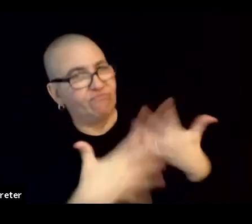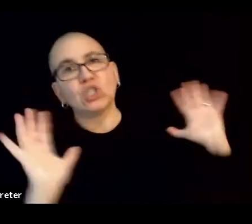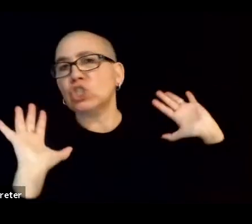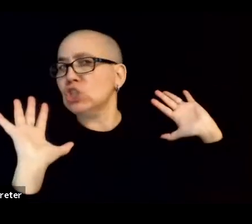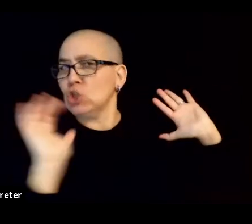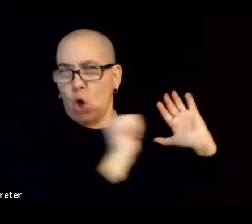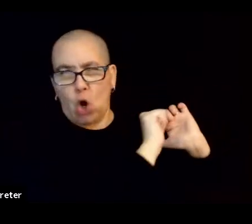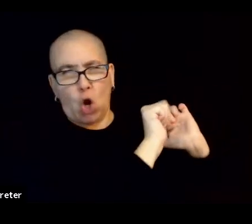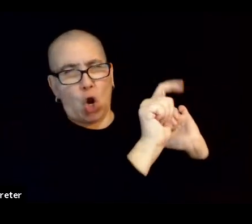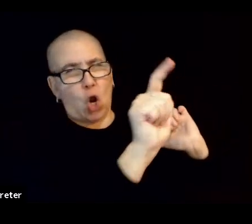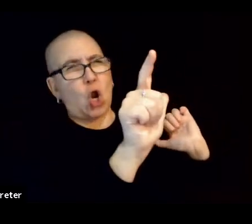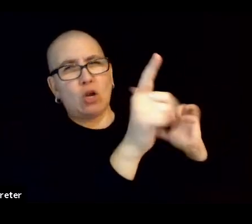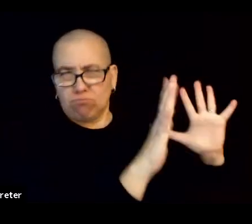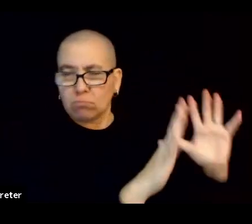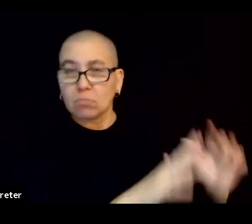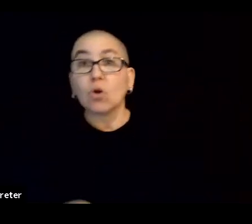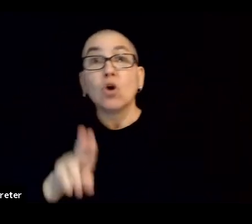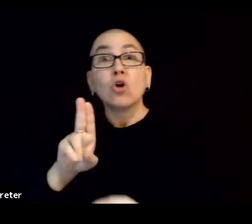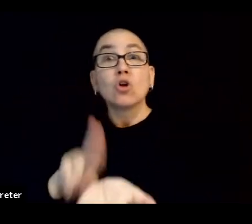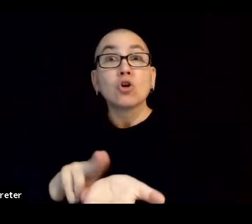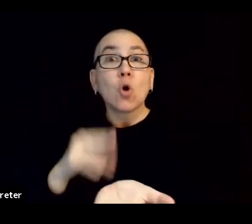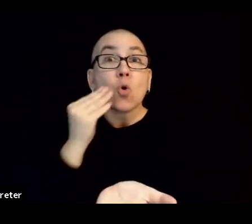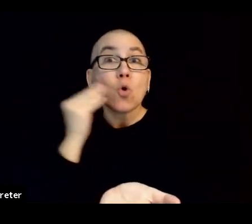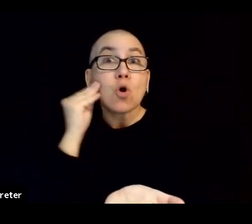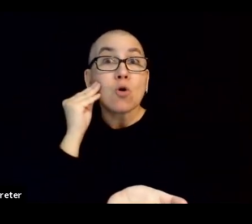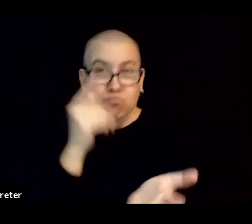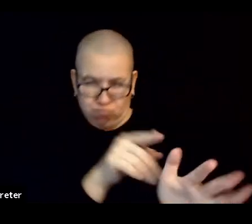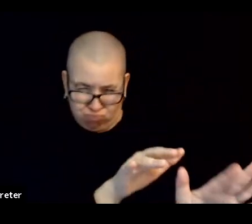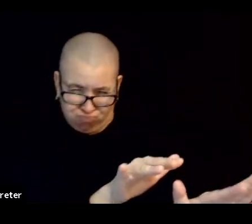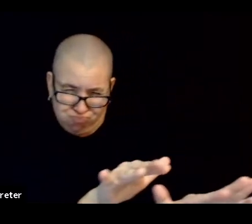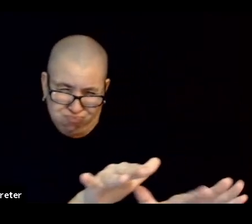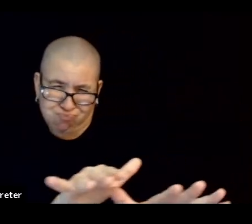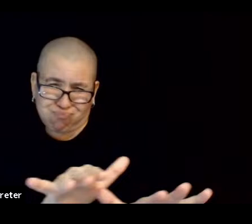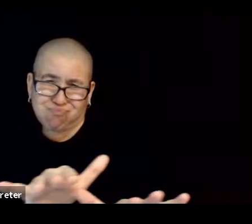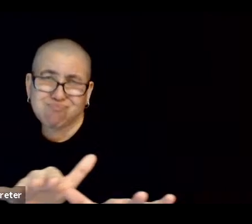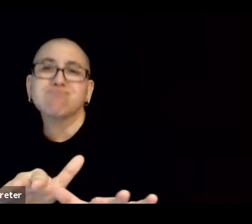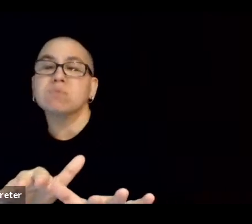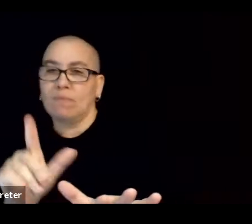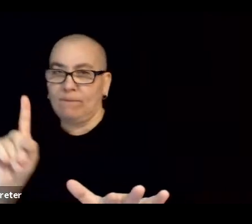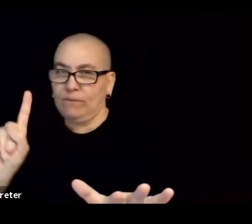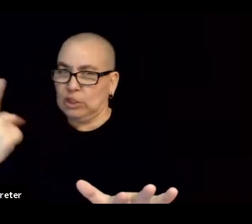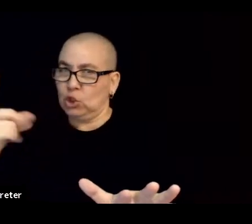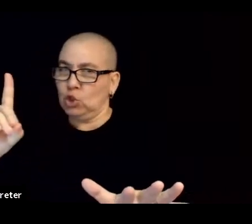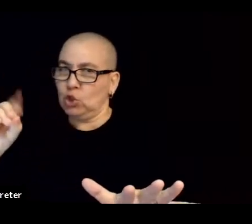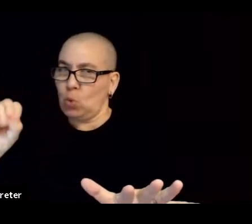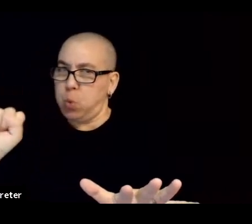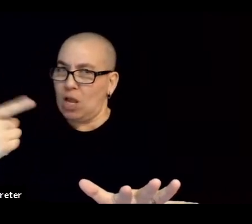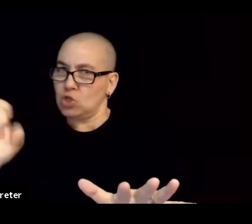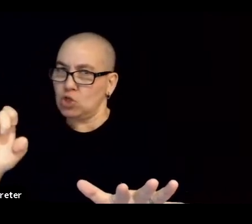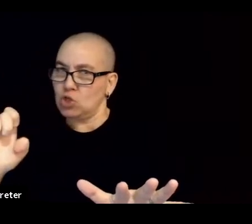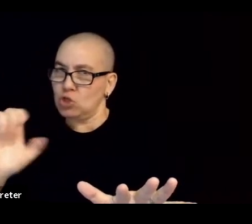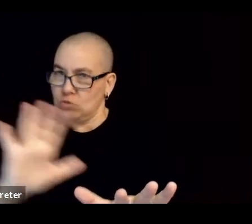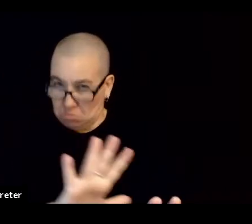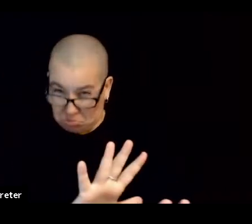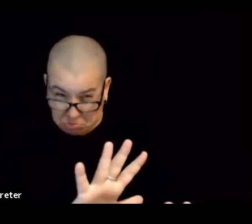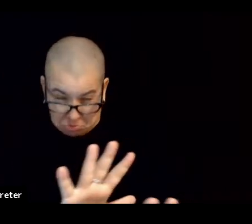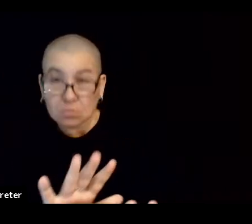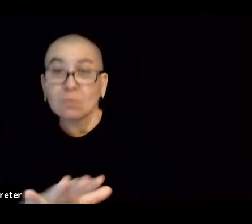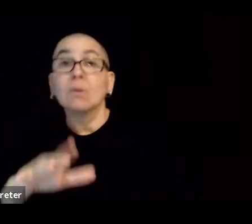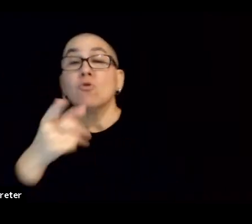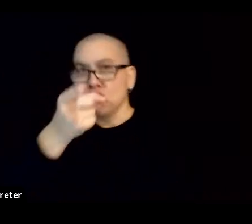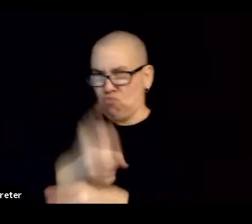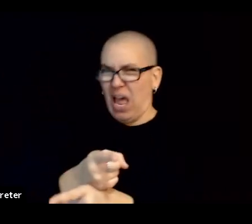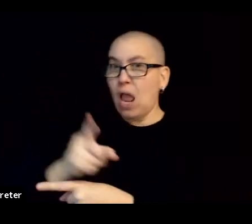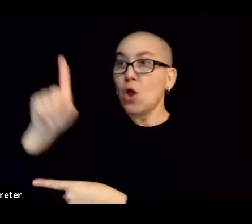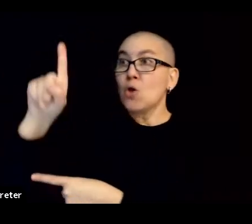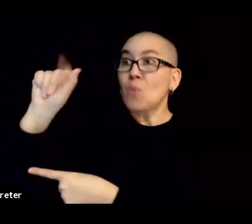first, the offering of their first doses. In terms of the second tier, the systems have been